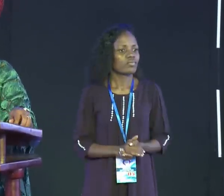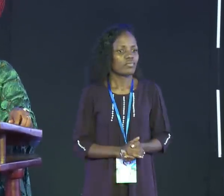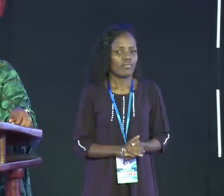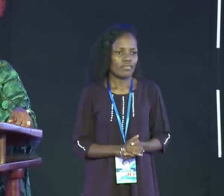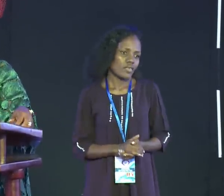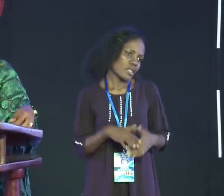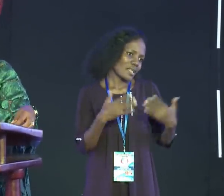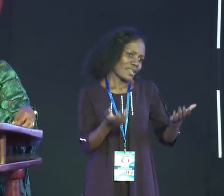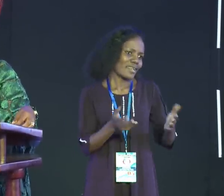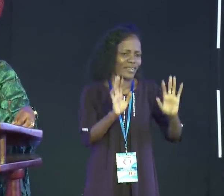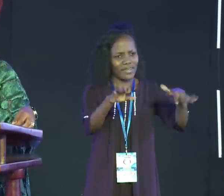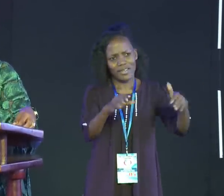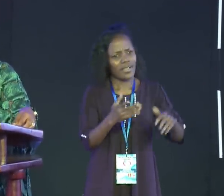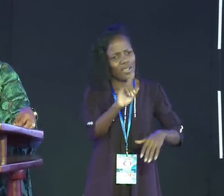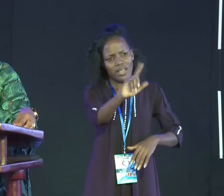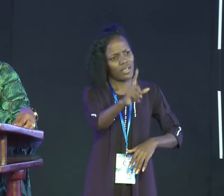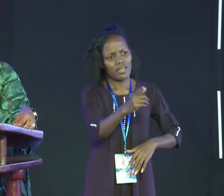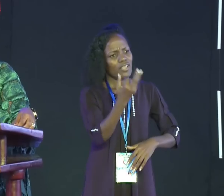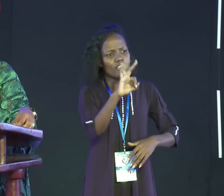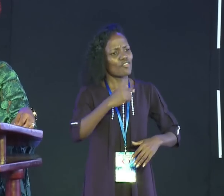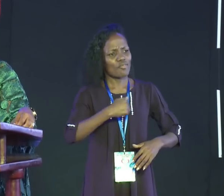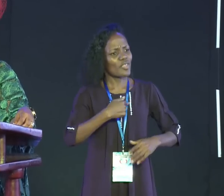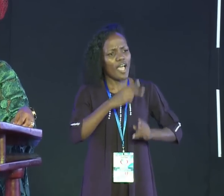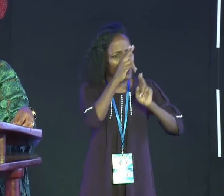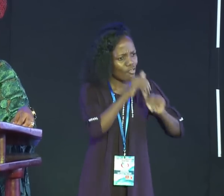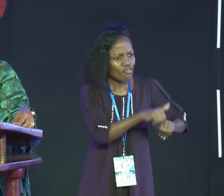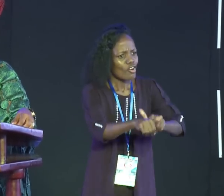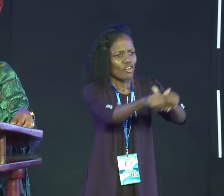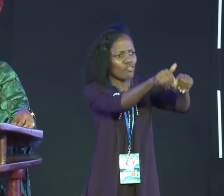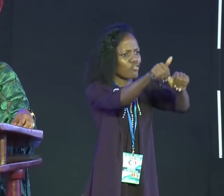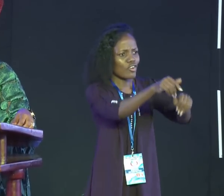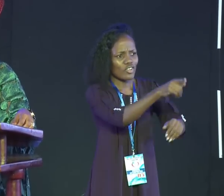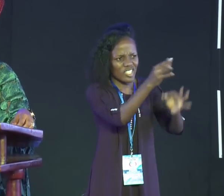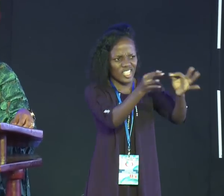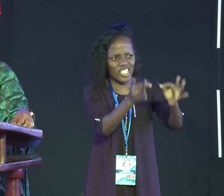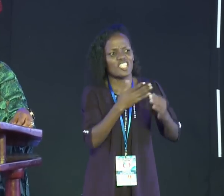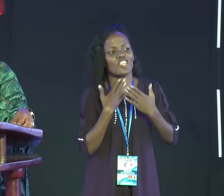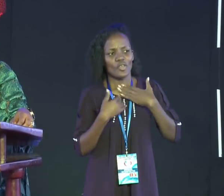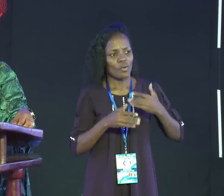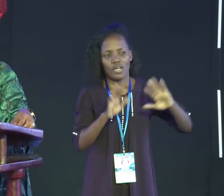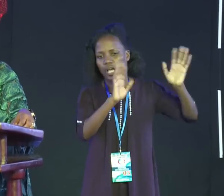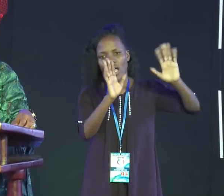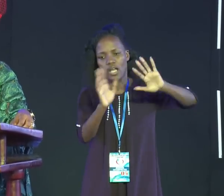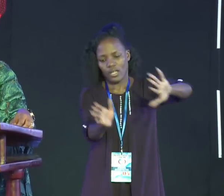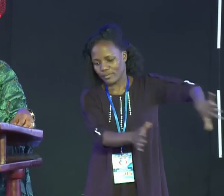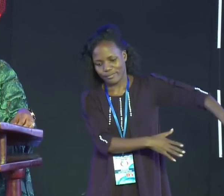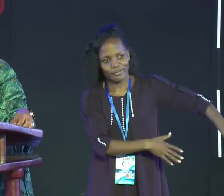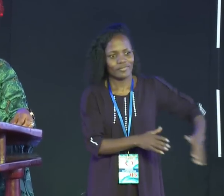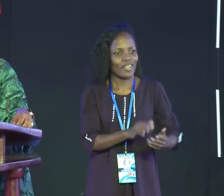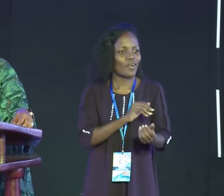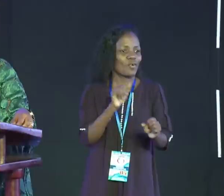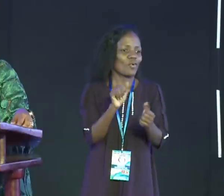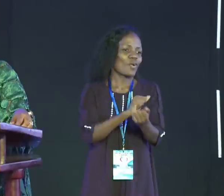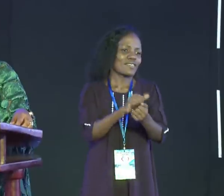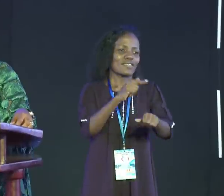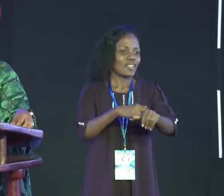Bannange we natandika okukola bye muŋŋamba. Ngenda kuva ku mulamwa. If I start to do what you require me to do,